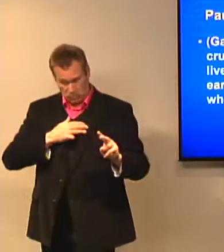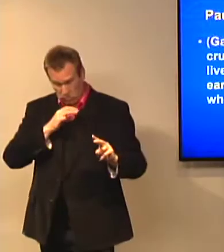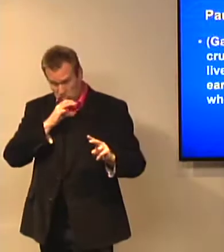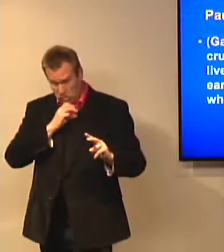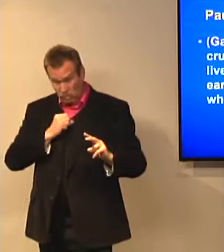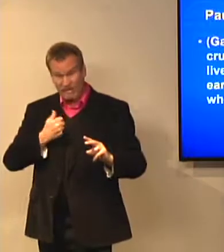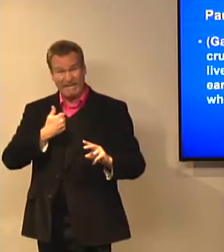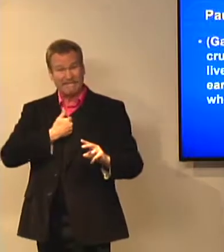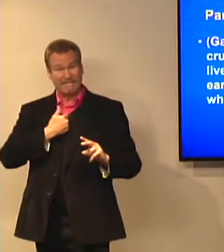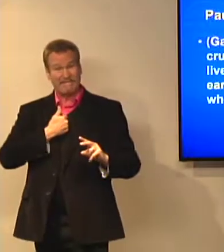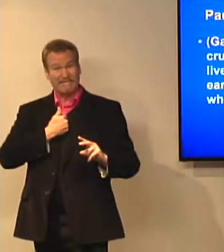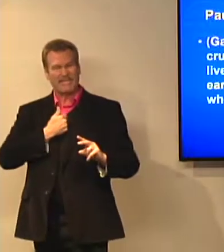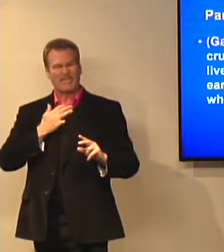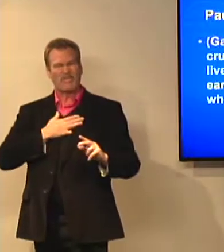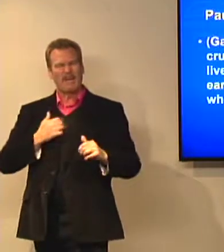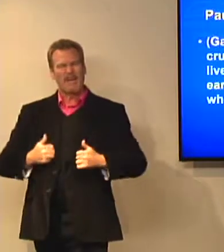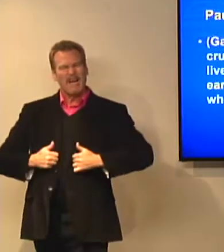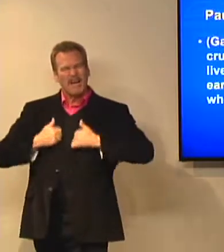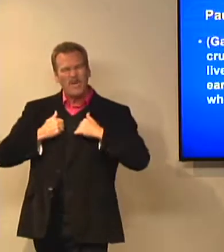in Galatians, we see my old self,